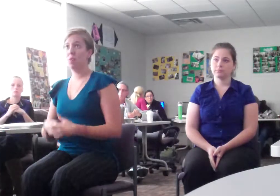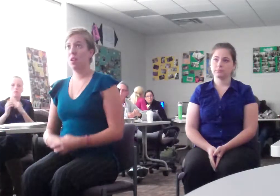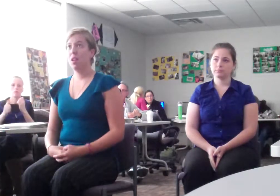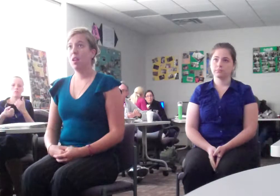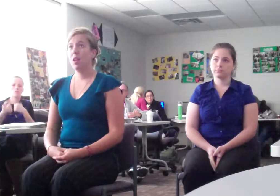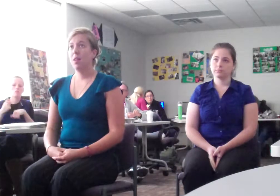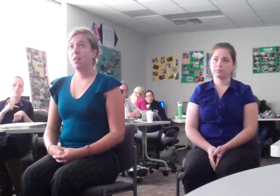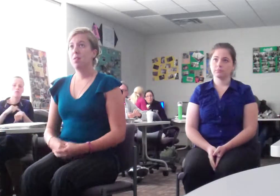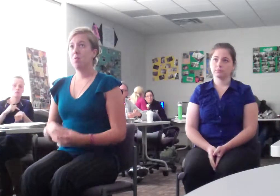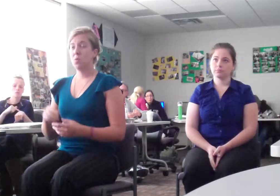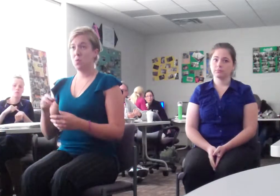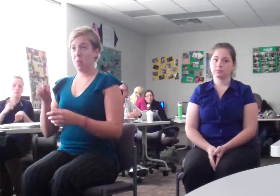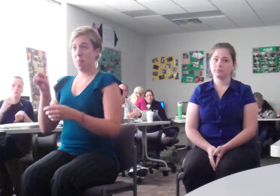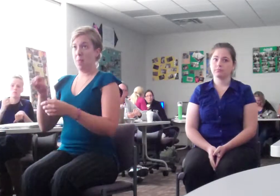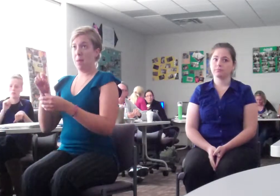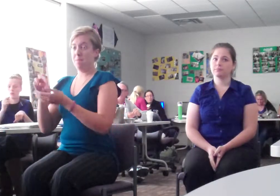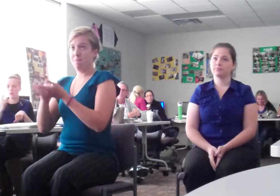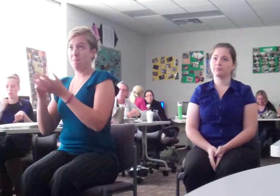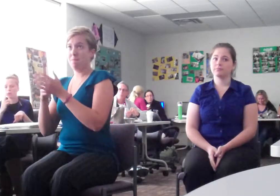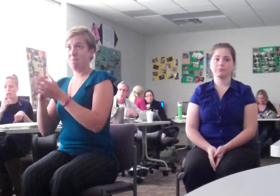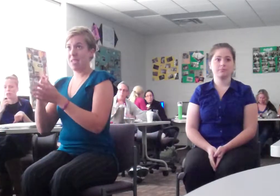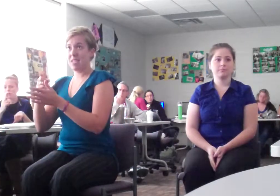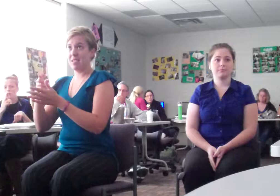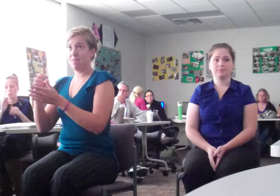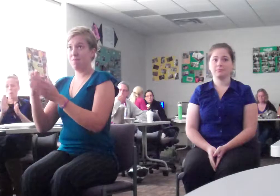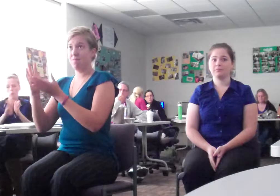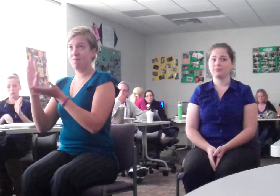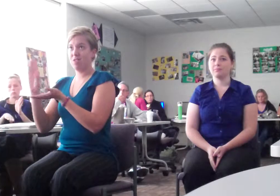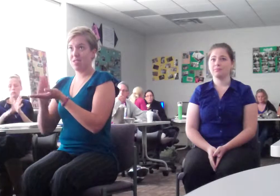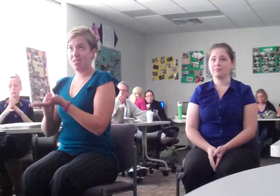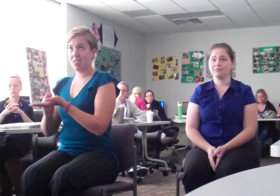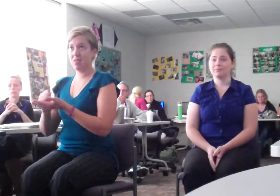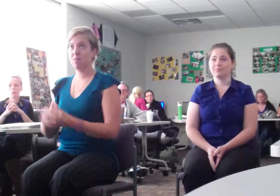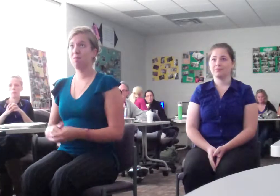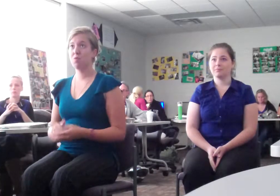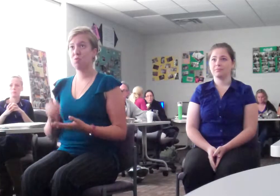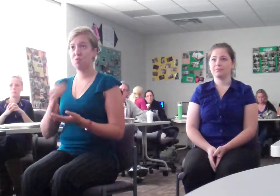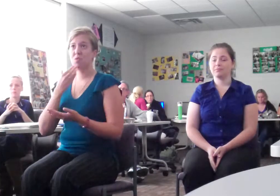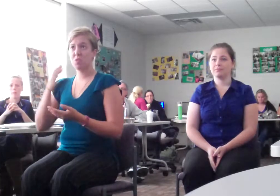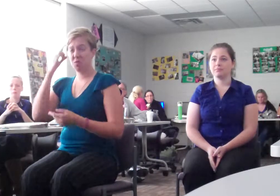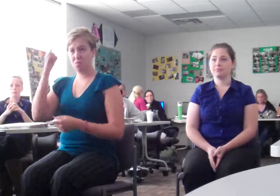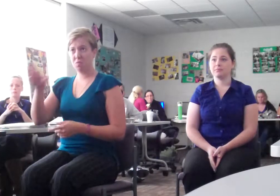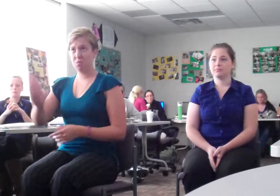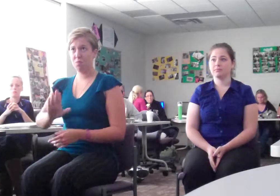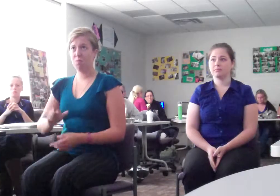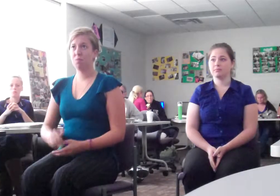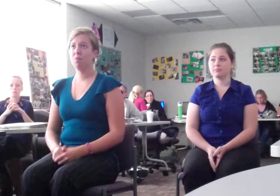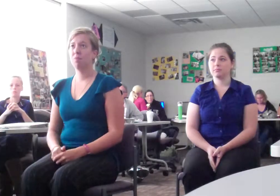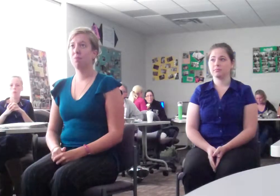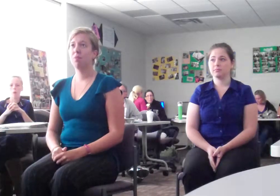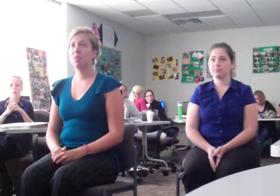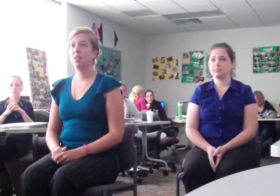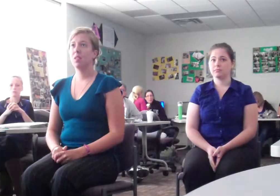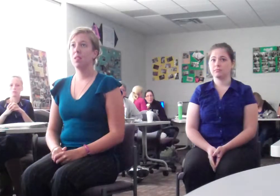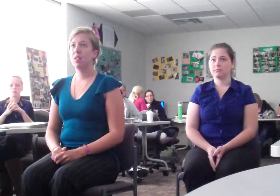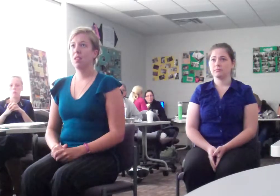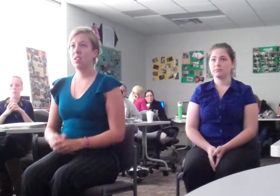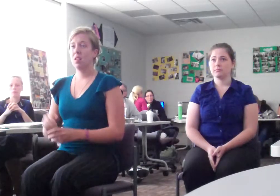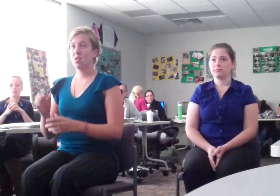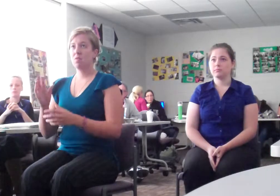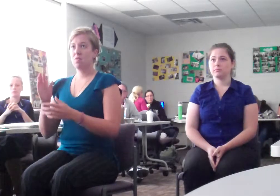discount, so that's a good help for you. And I will quote you, I'll quote you 50,000,